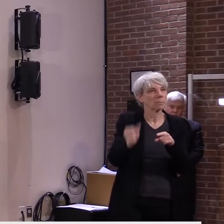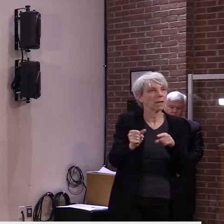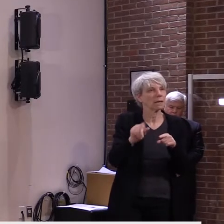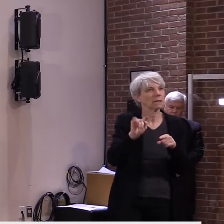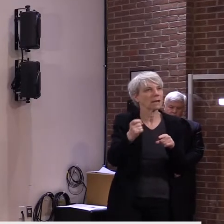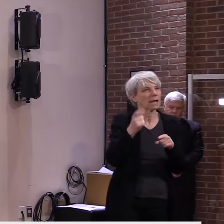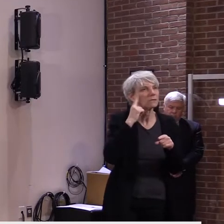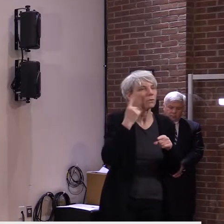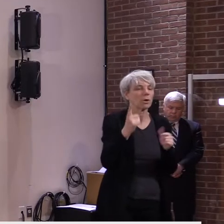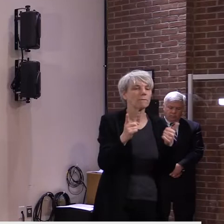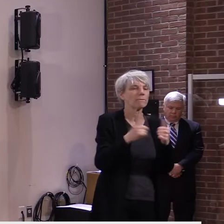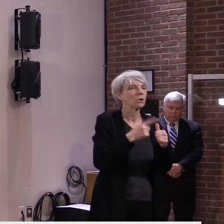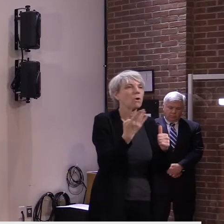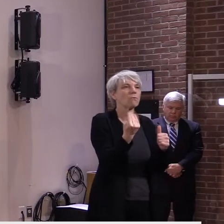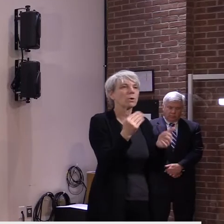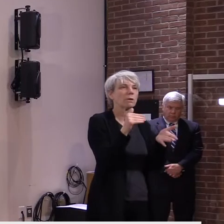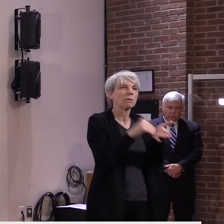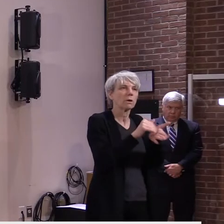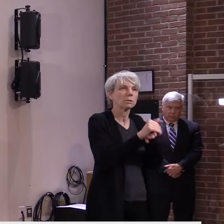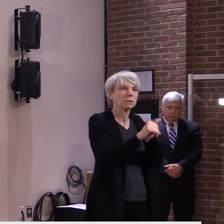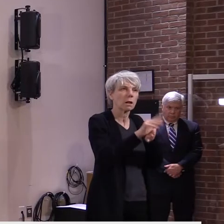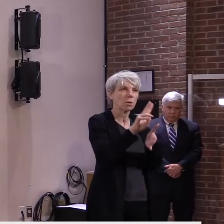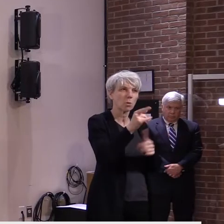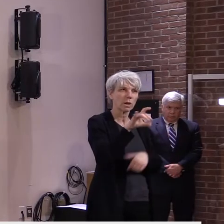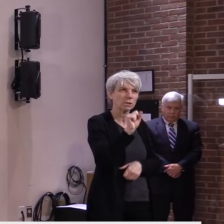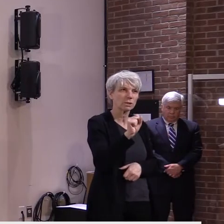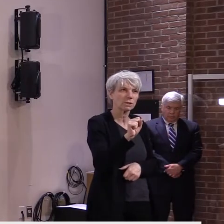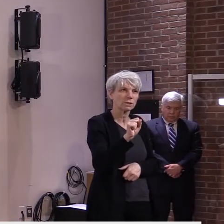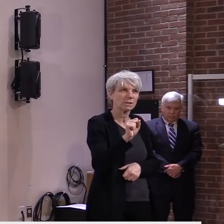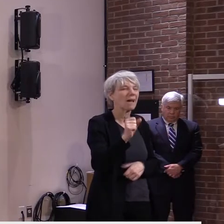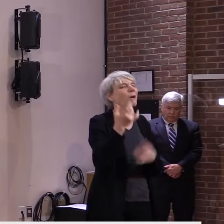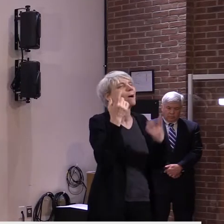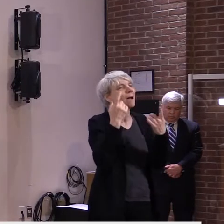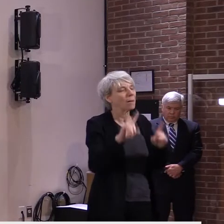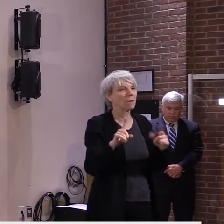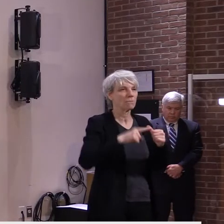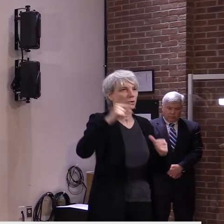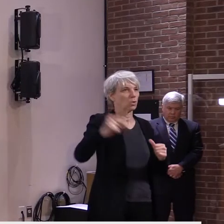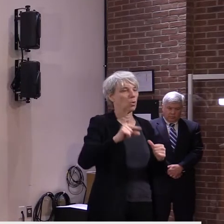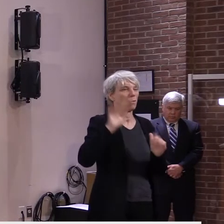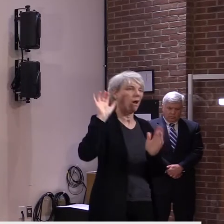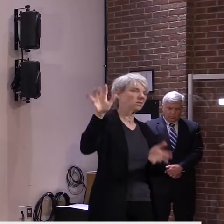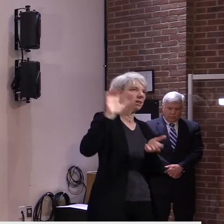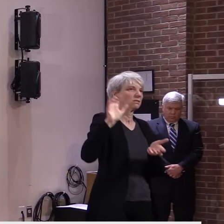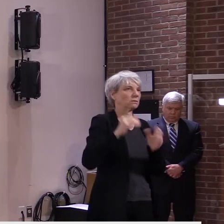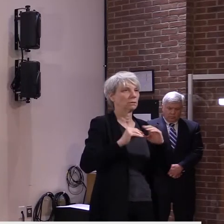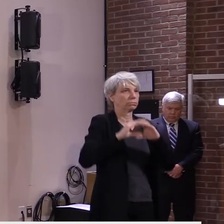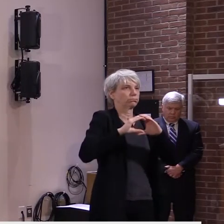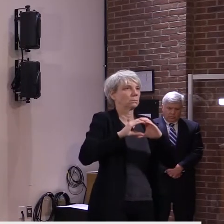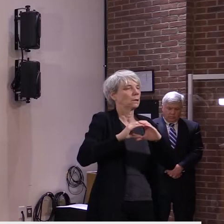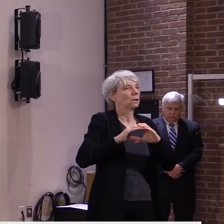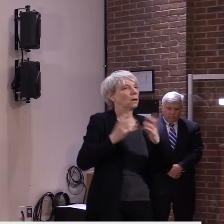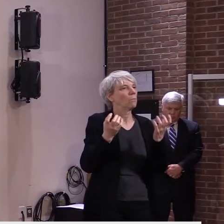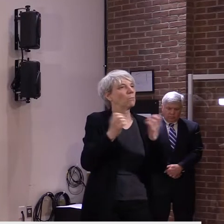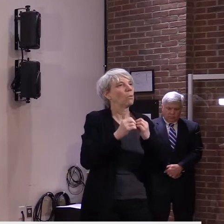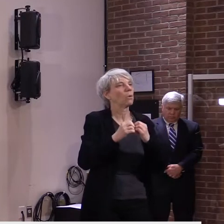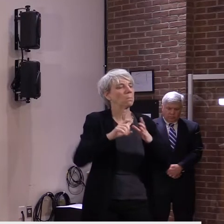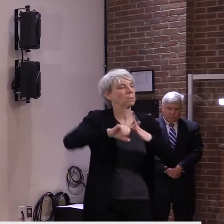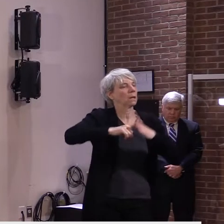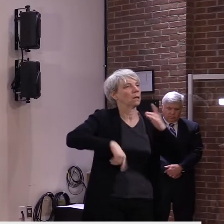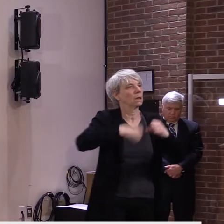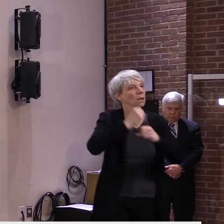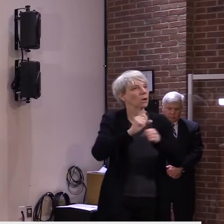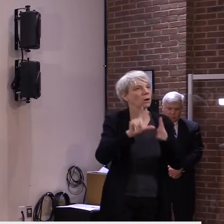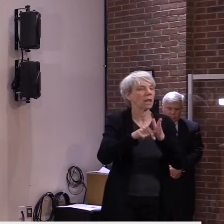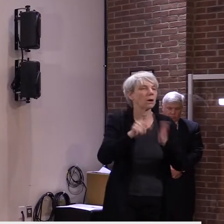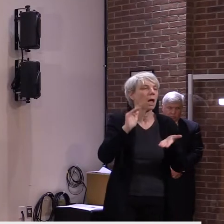$14,000 in wages per employee. So again, it just ends up being more of a seasonal aspect, to not necessarily